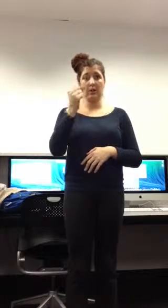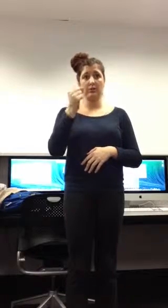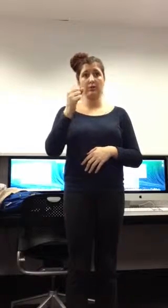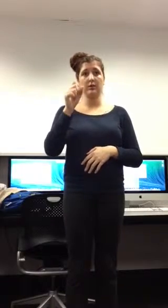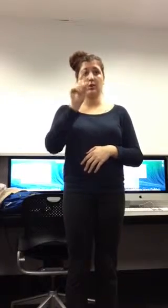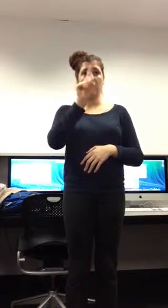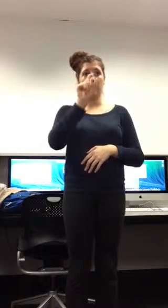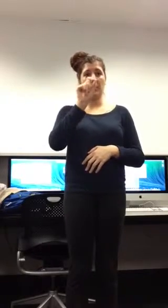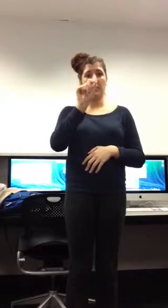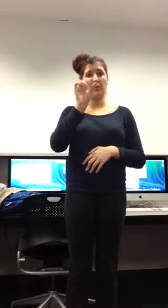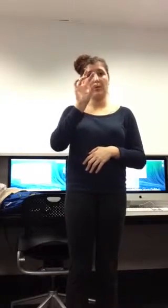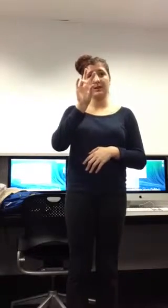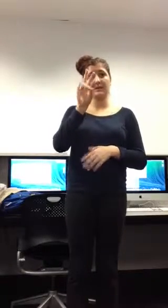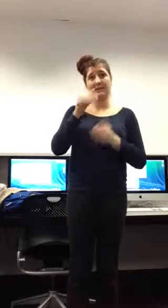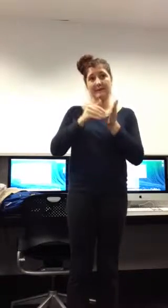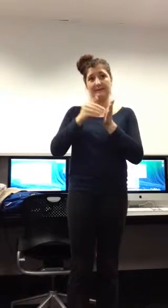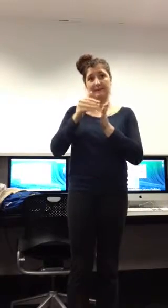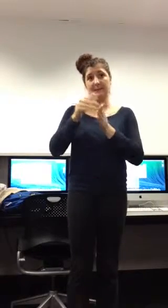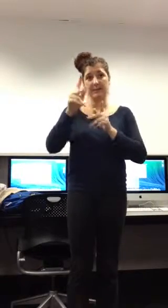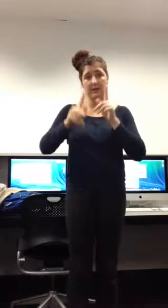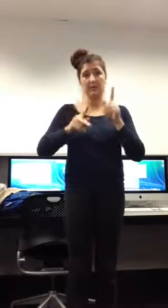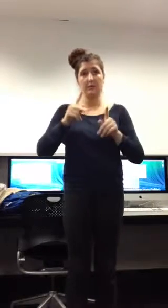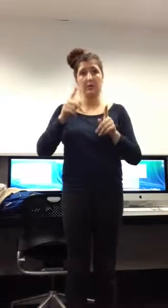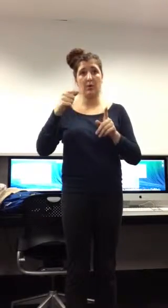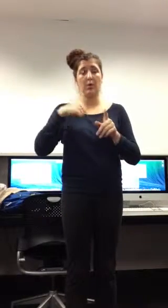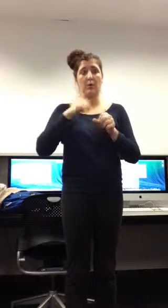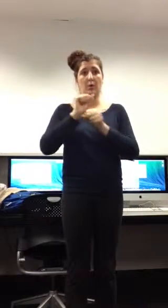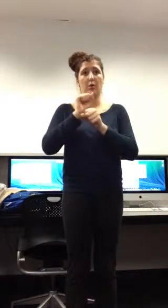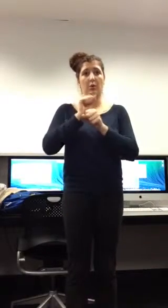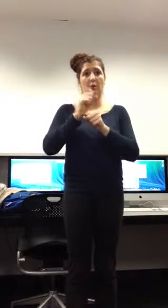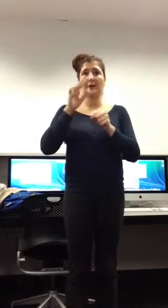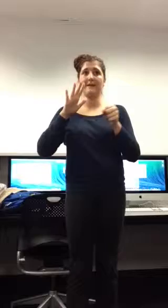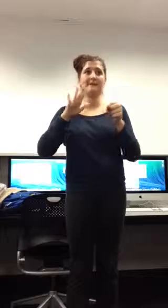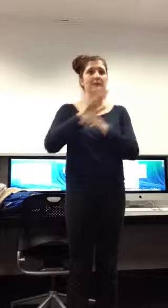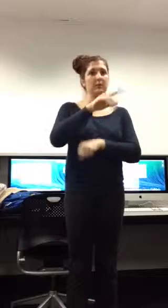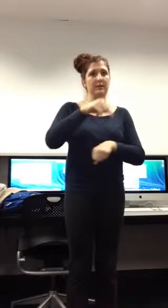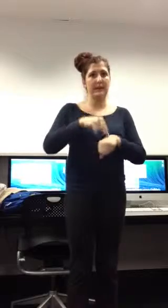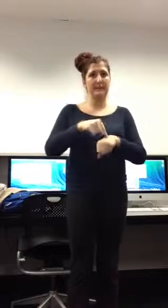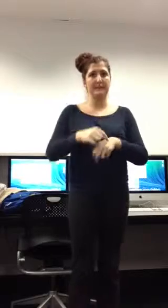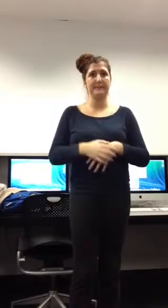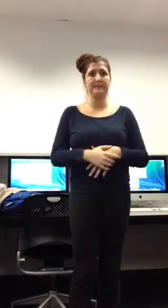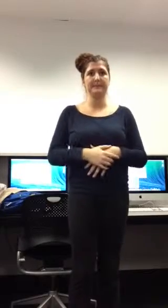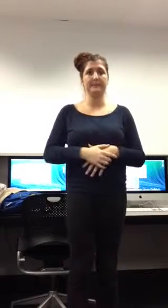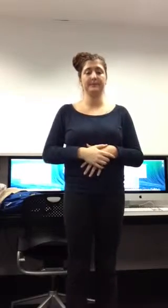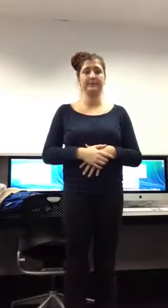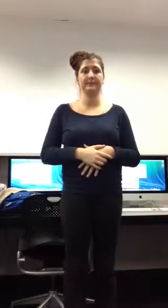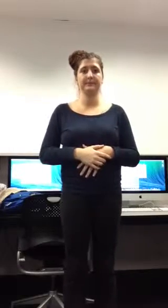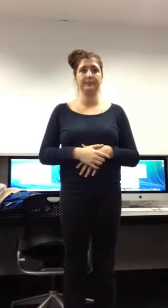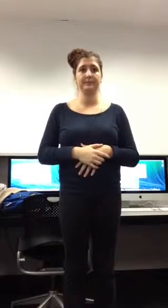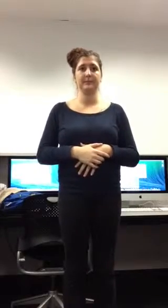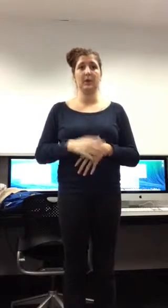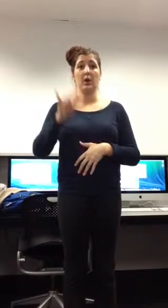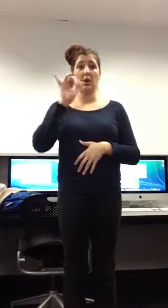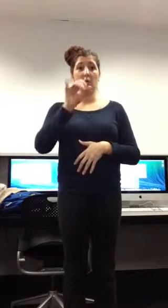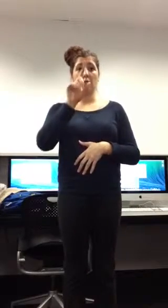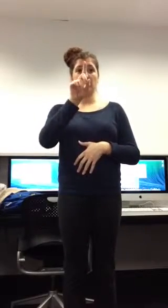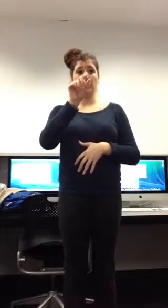1.7 million people were working full-time. Those 1.7 million people